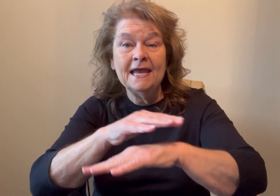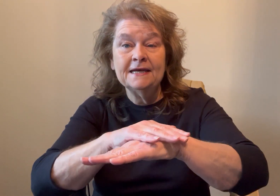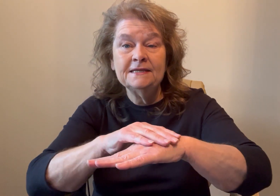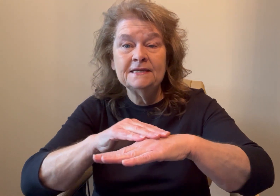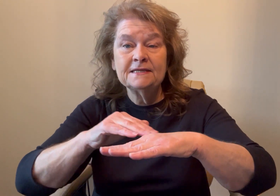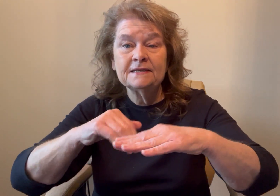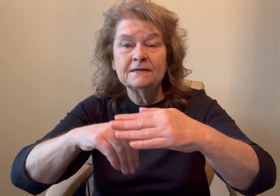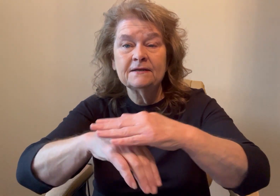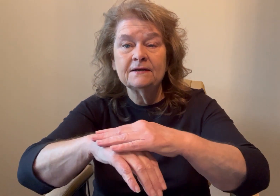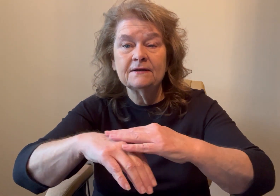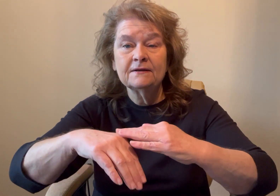hands,